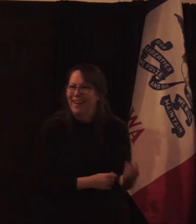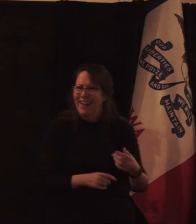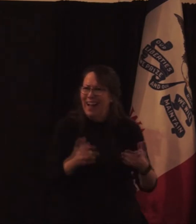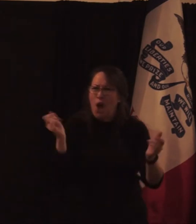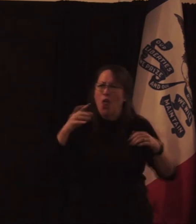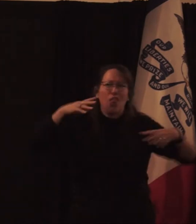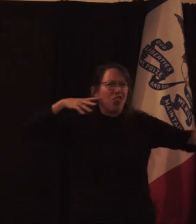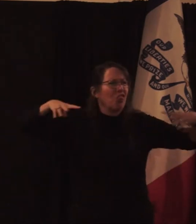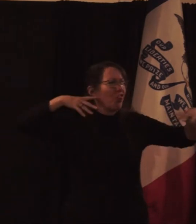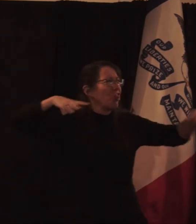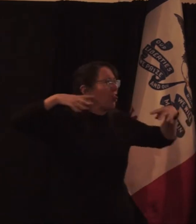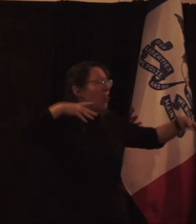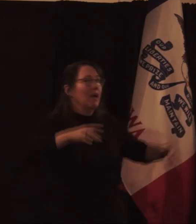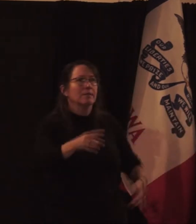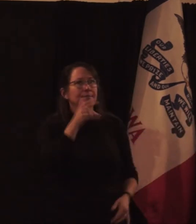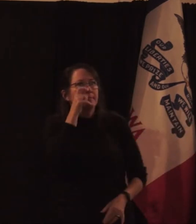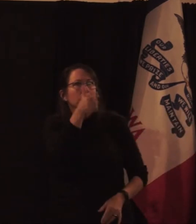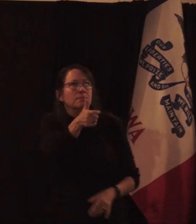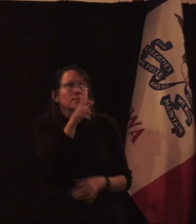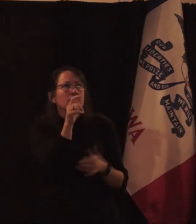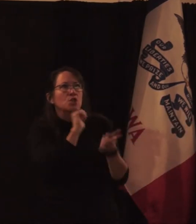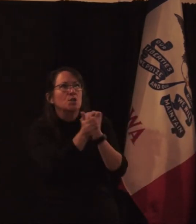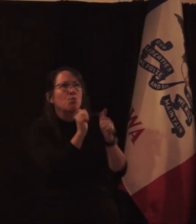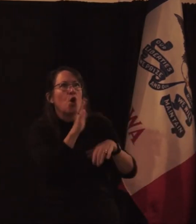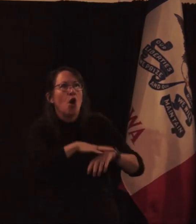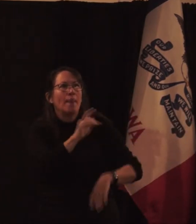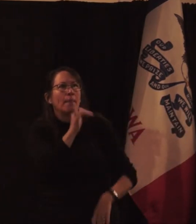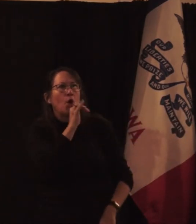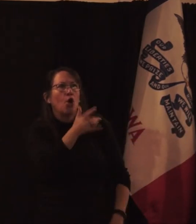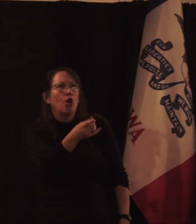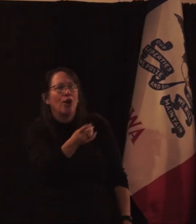There's all that noise and everything, so you can follow it all in the sports bar. And